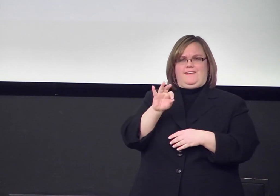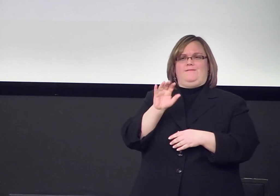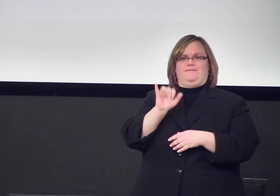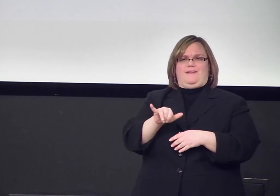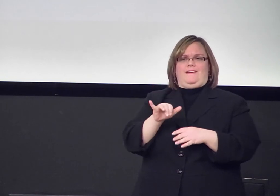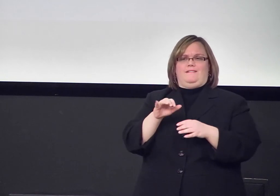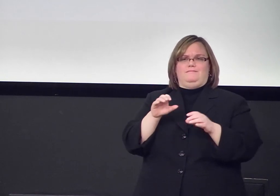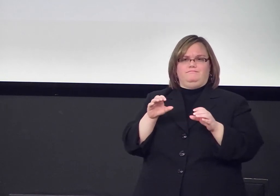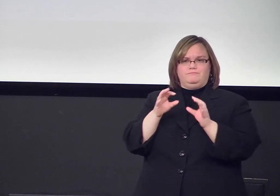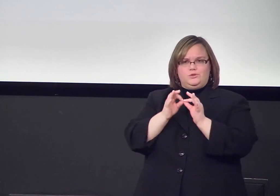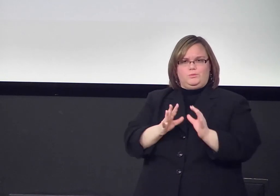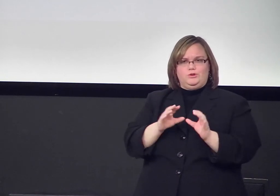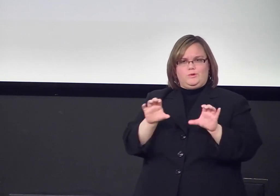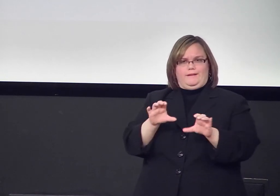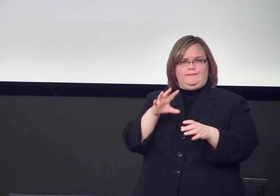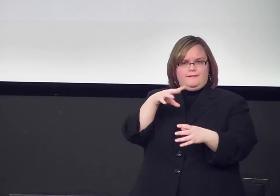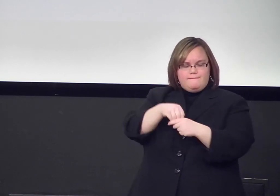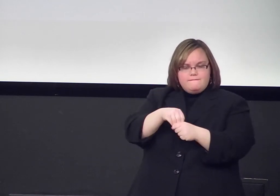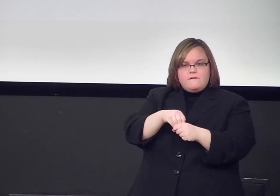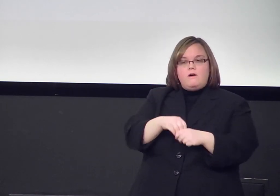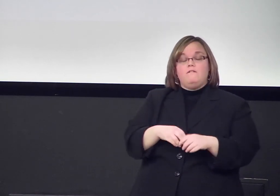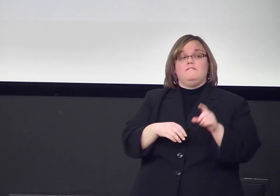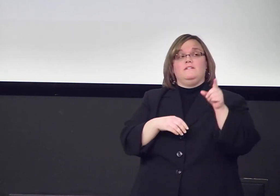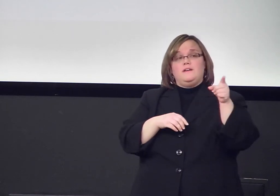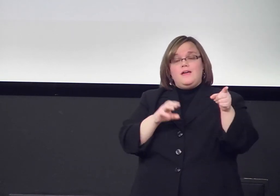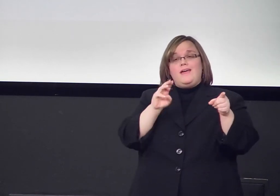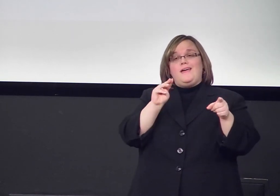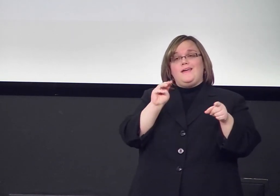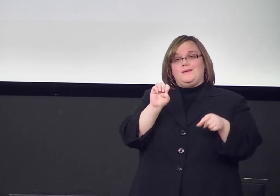Roy and Metzger both found that interpreters are actively engaged.